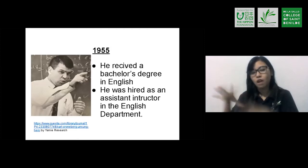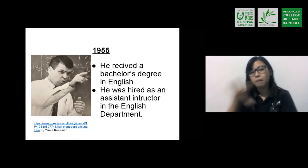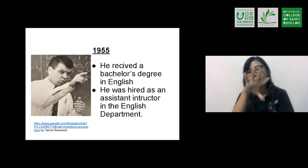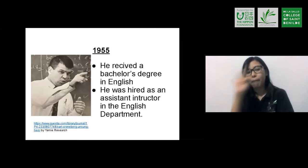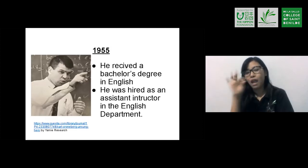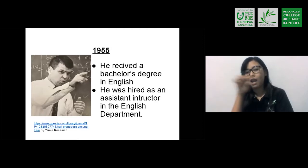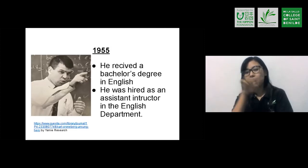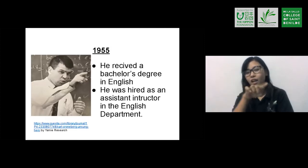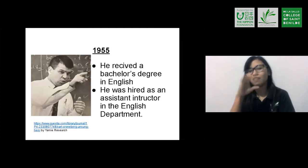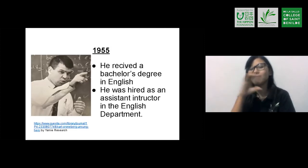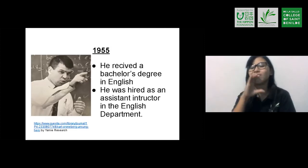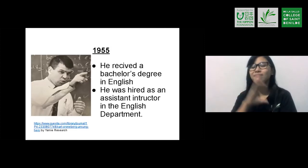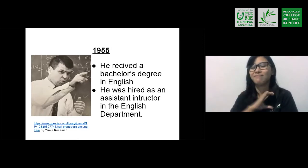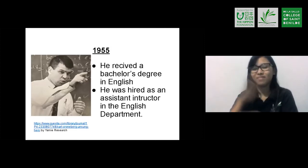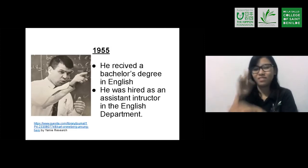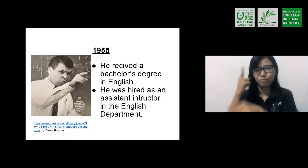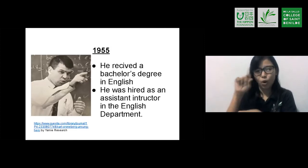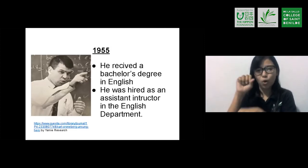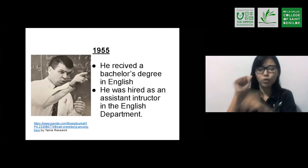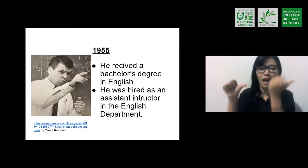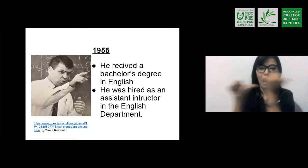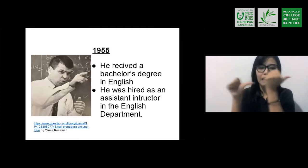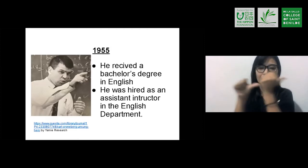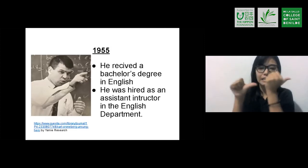and now